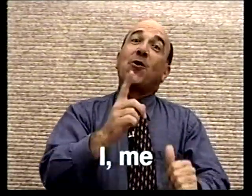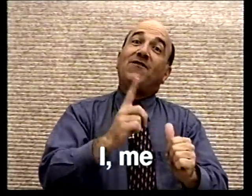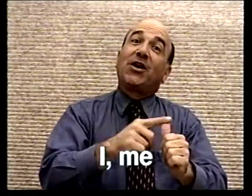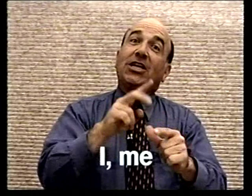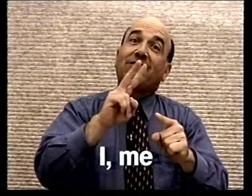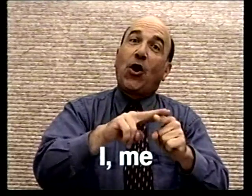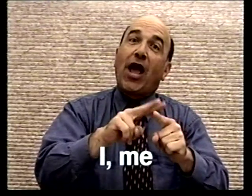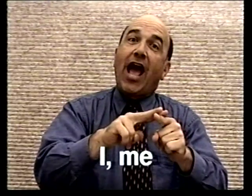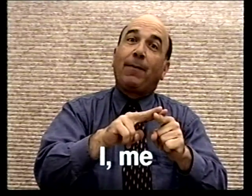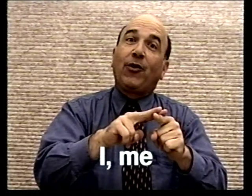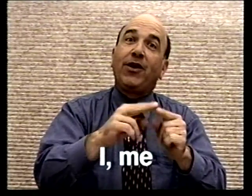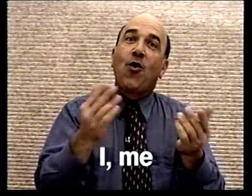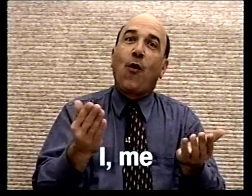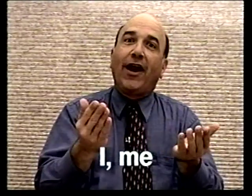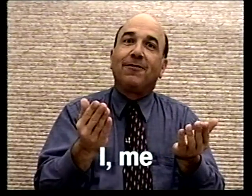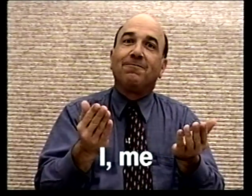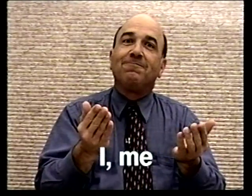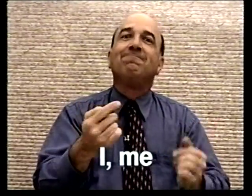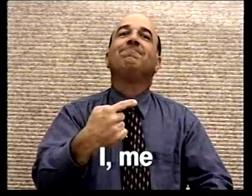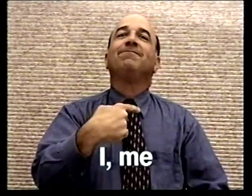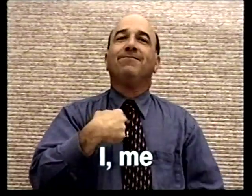Your first vocabulary, what?